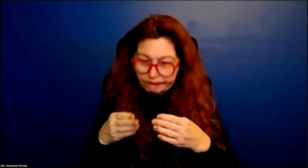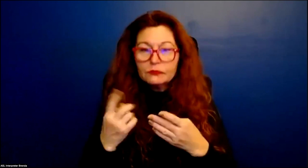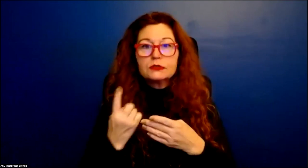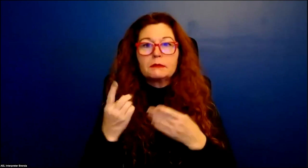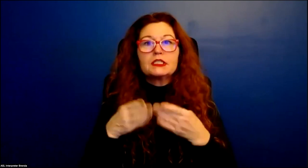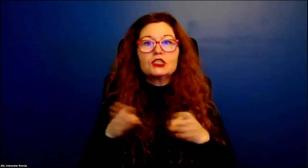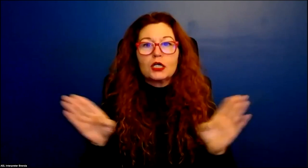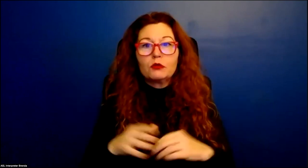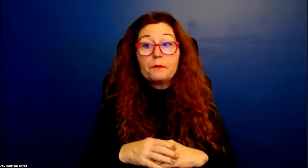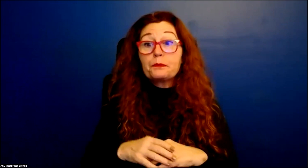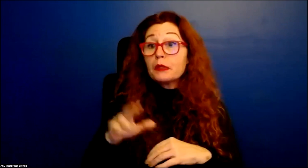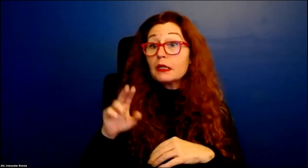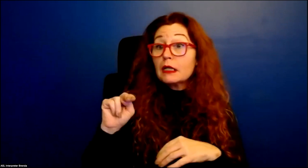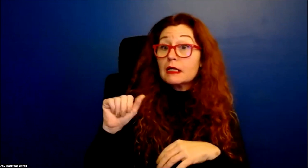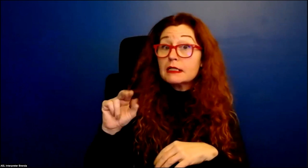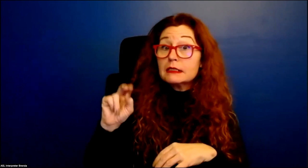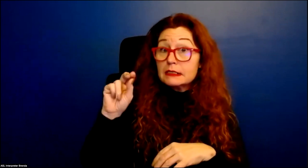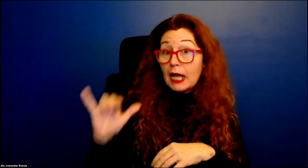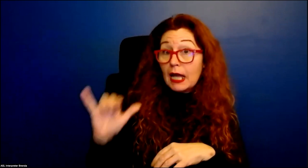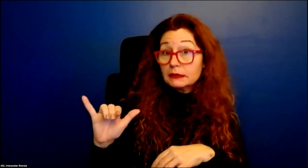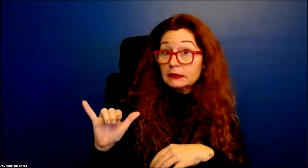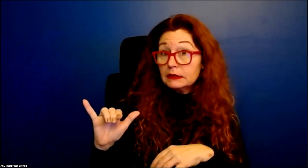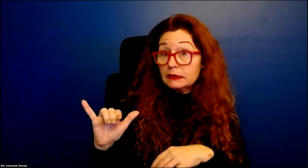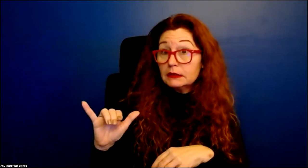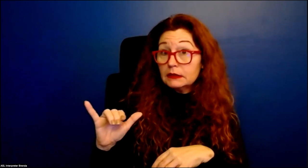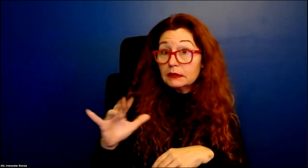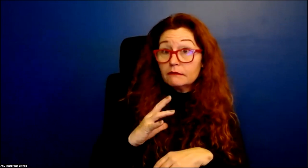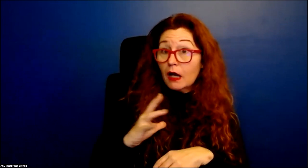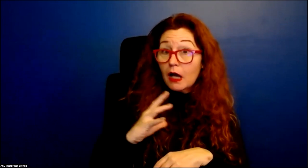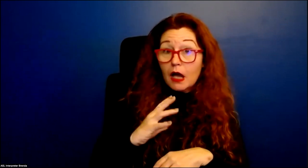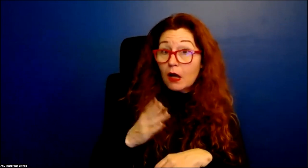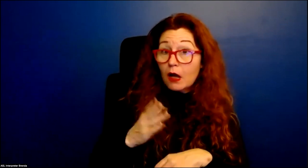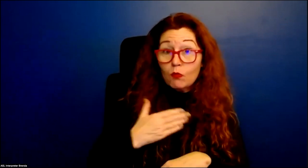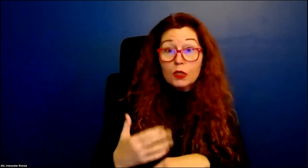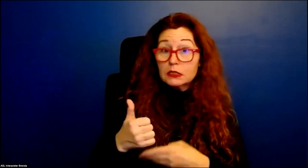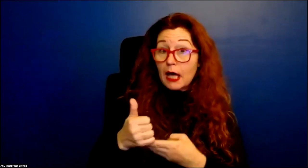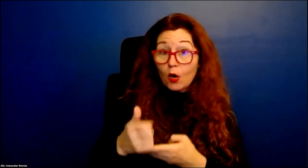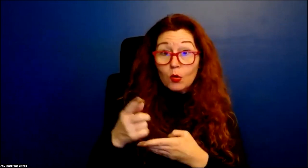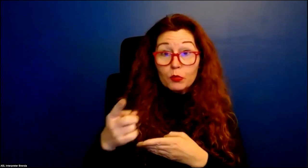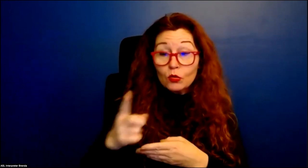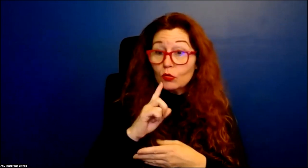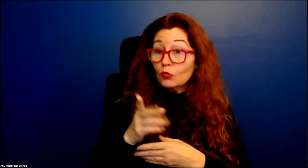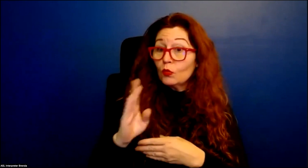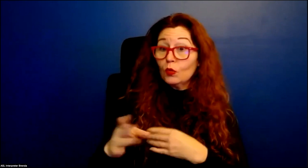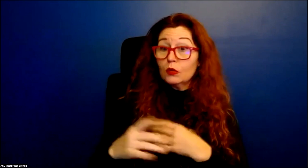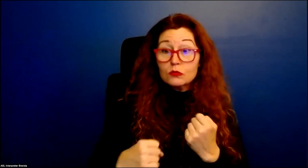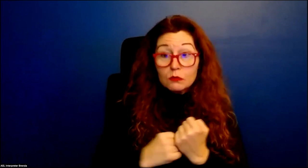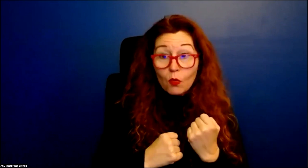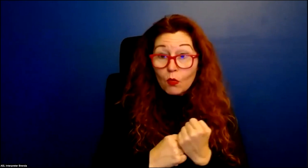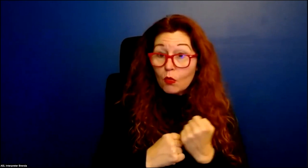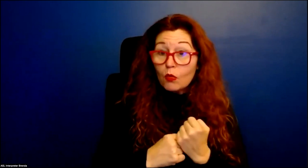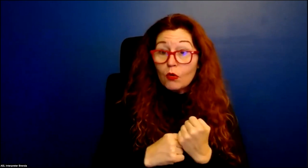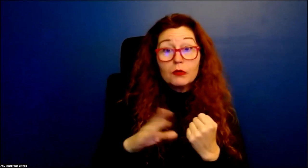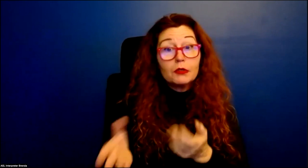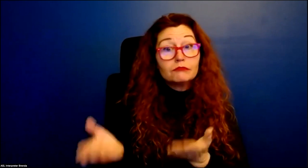by the way, we would like to support you further if you like to kind of reach out to us, and maybe you can come into